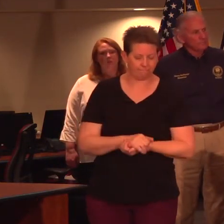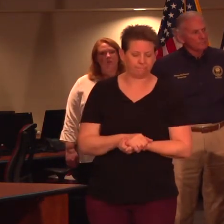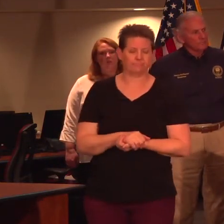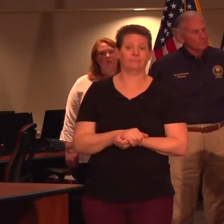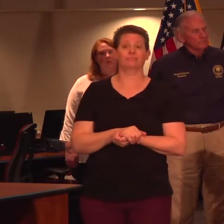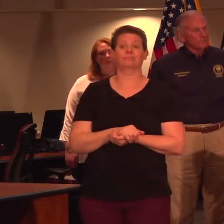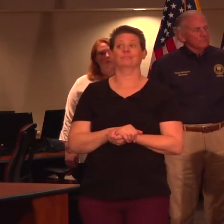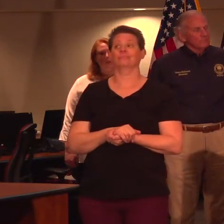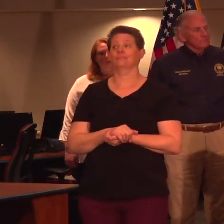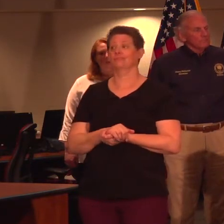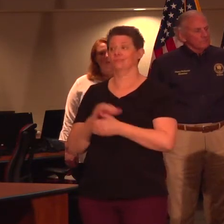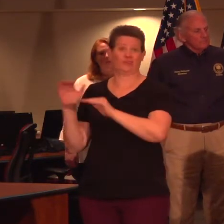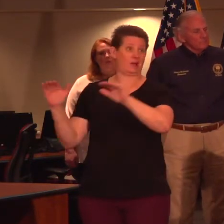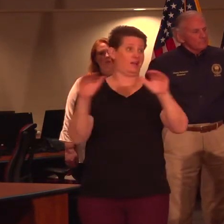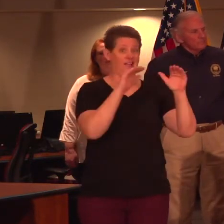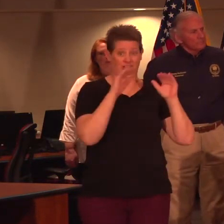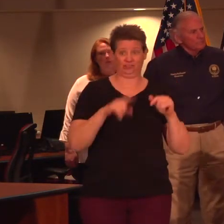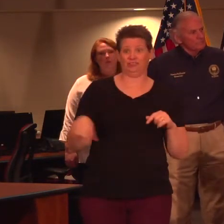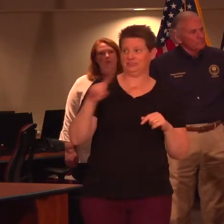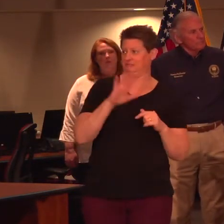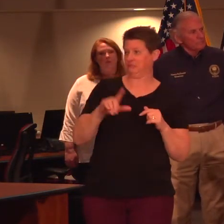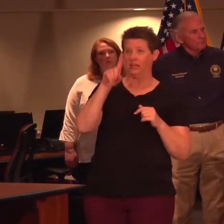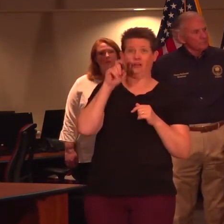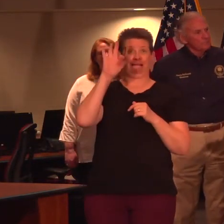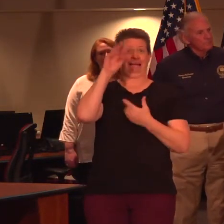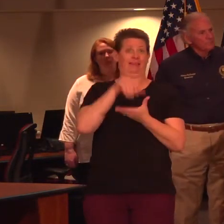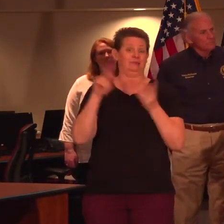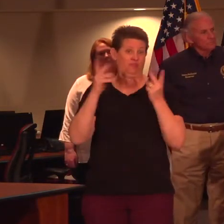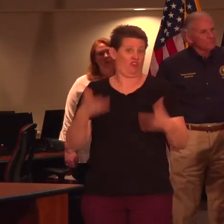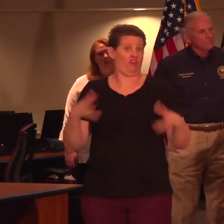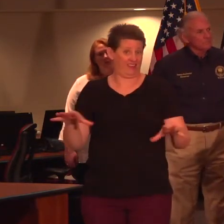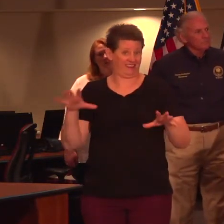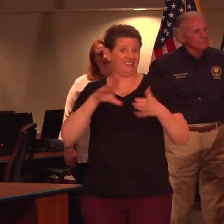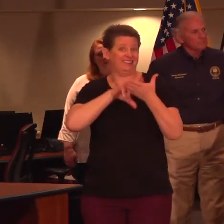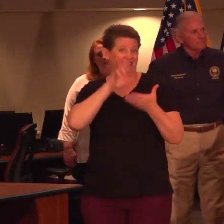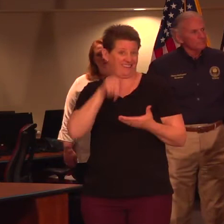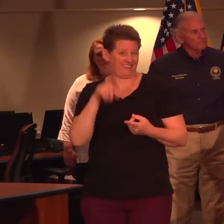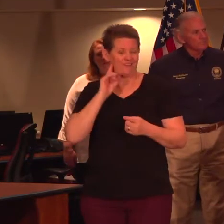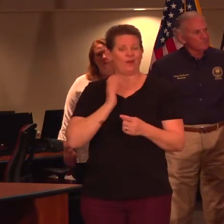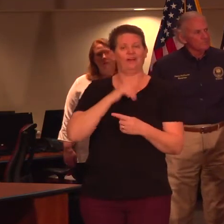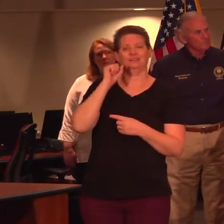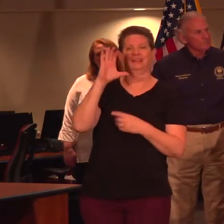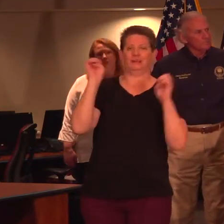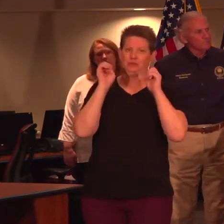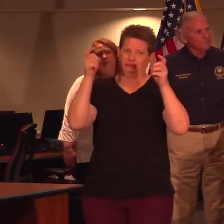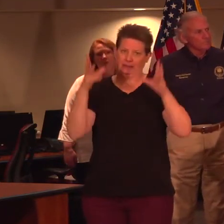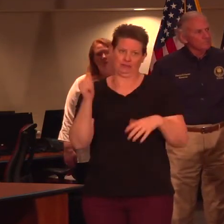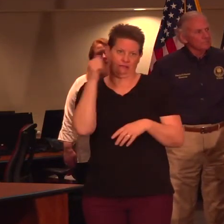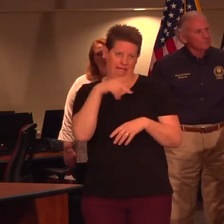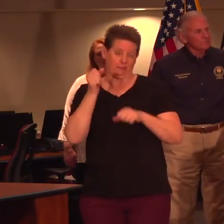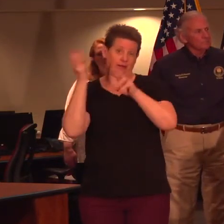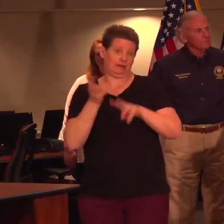our citizens, and about 190,000 of them already done it, signed up for our South Carolina Emergency Manager app, which you can